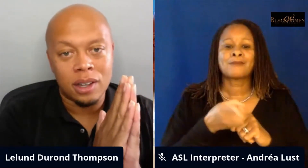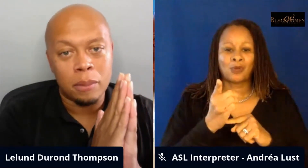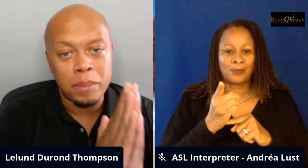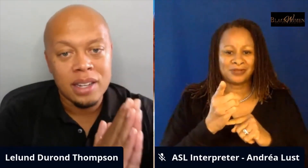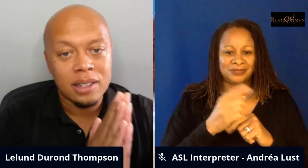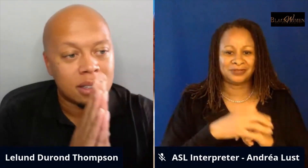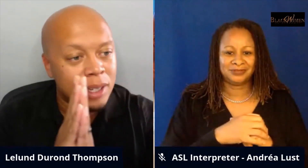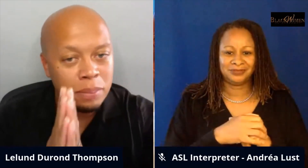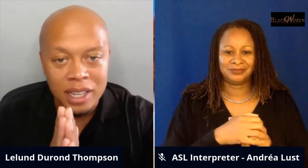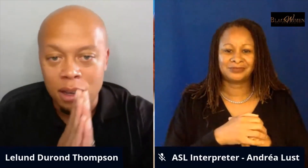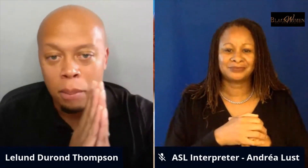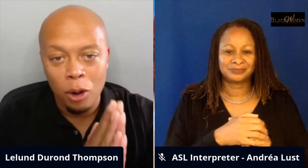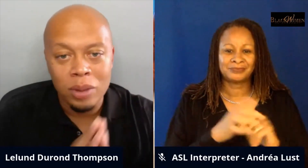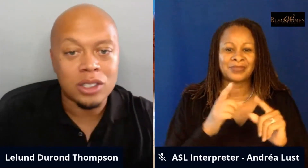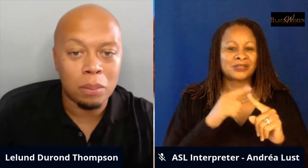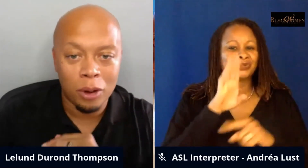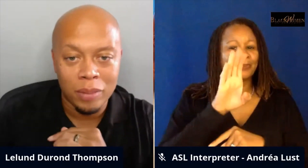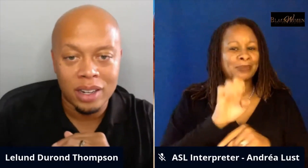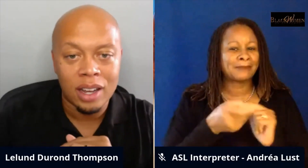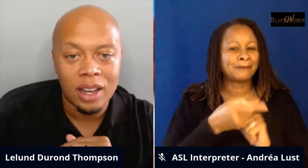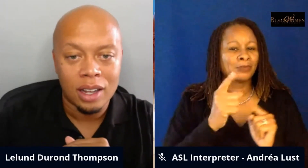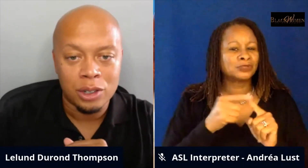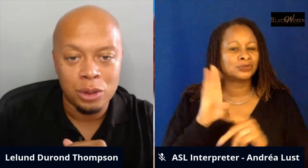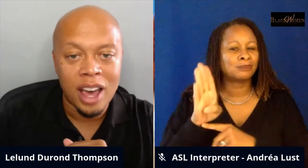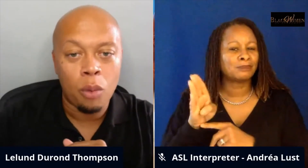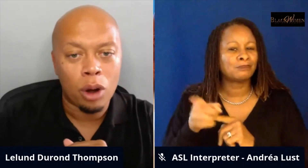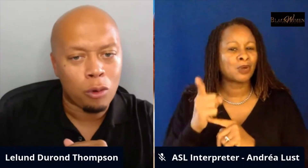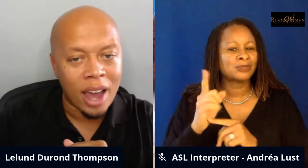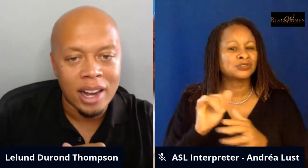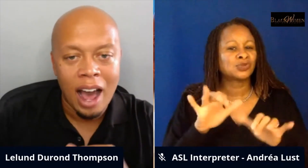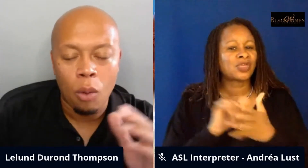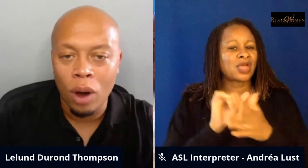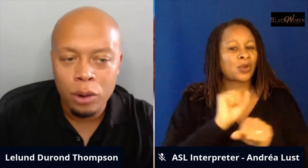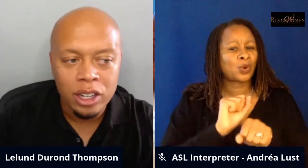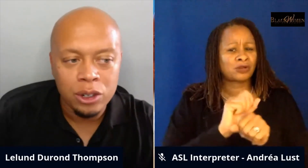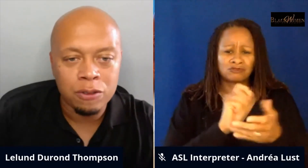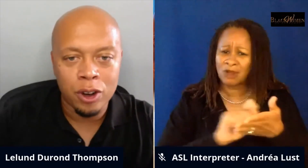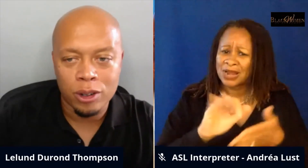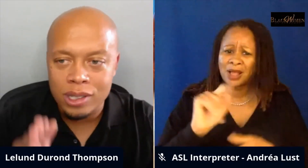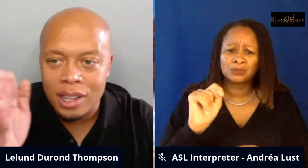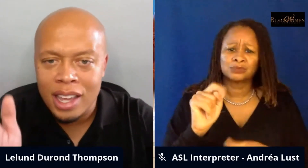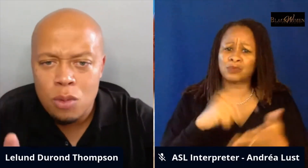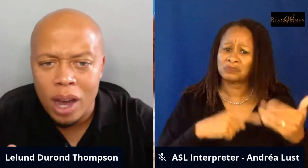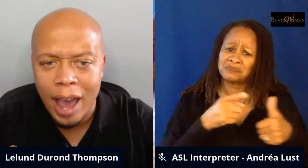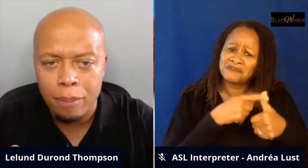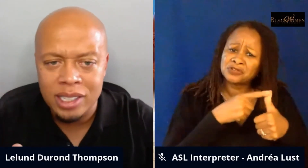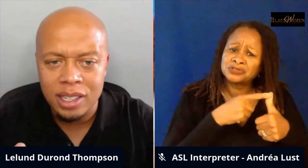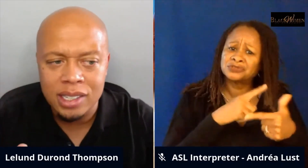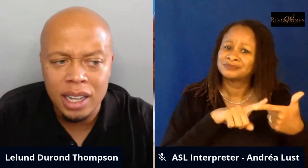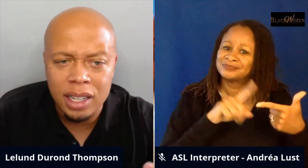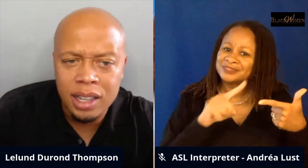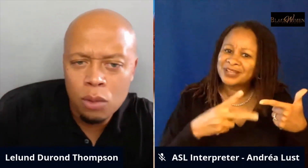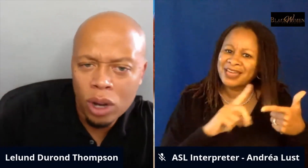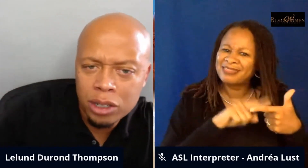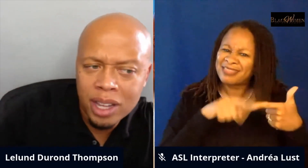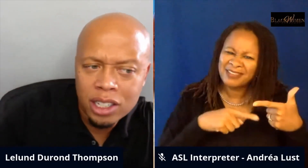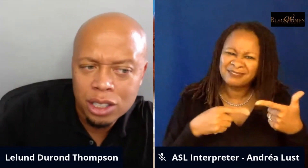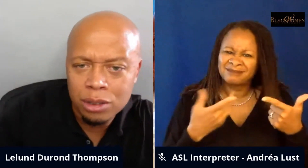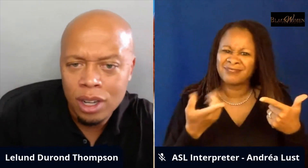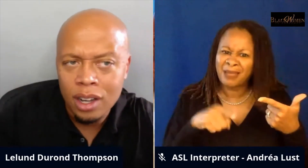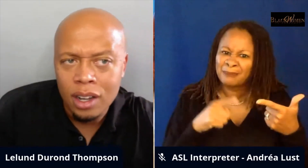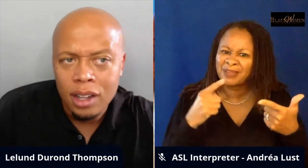moments, beat to beat, moment to moment. Do that work, write it out. What do I do first? Then what happens in the scene? Then what